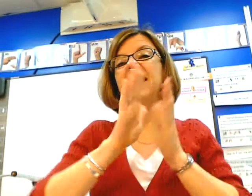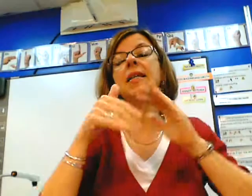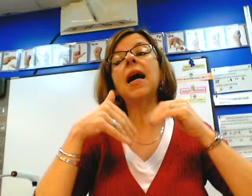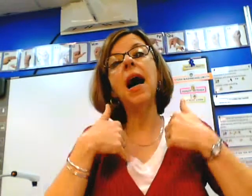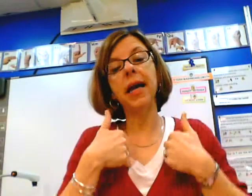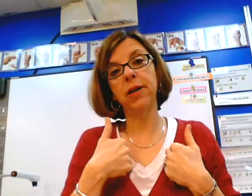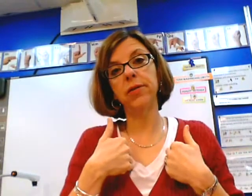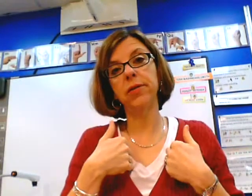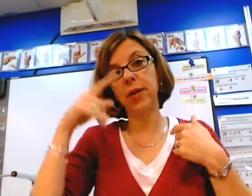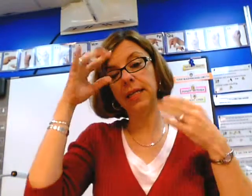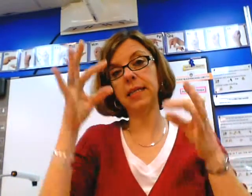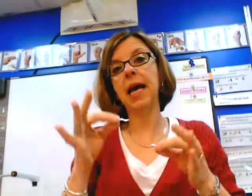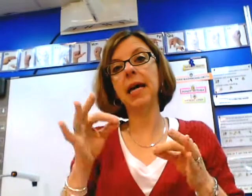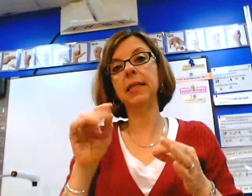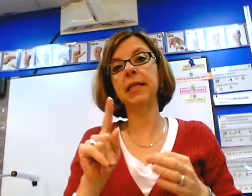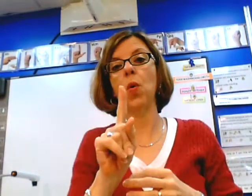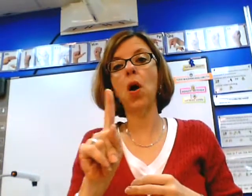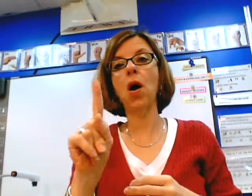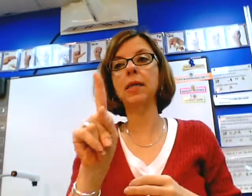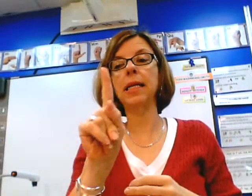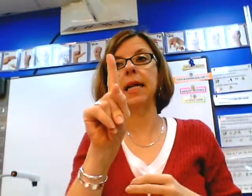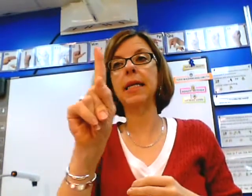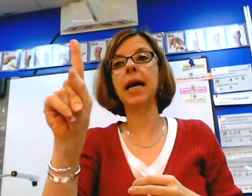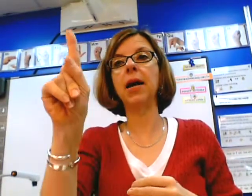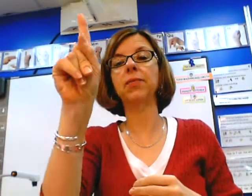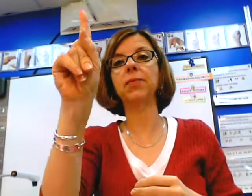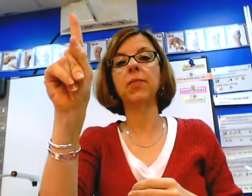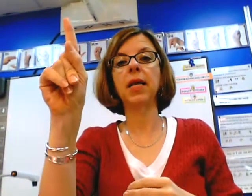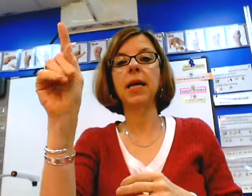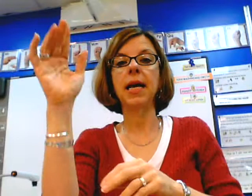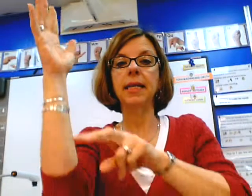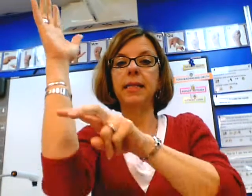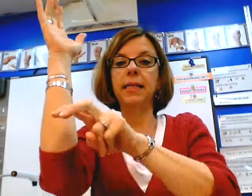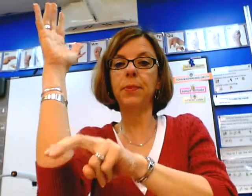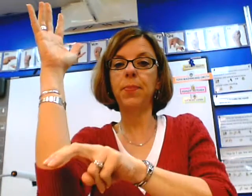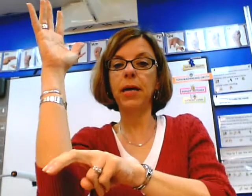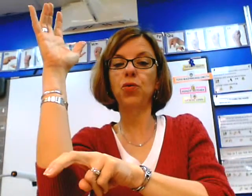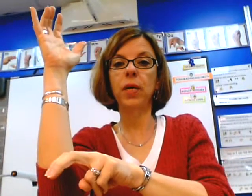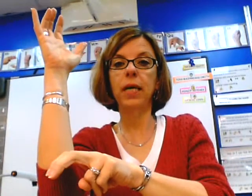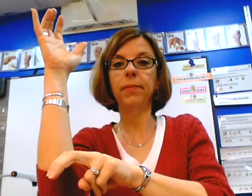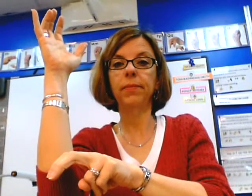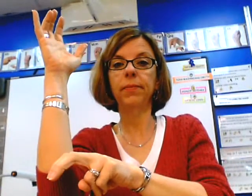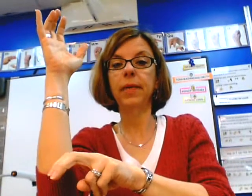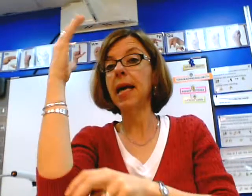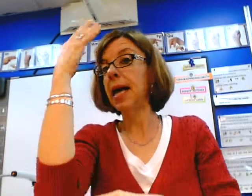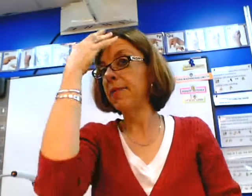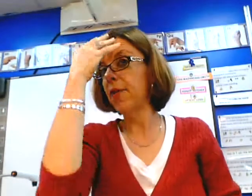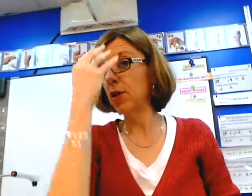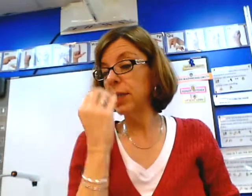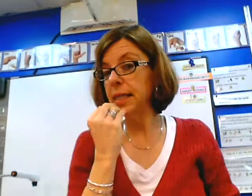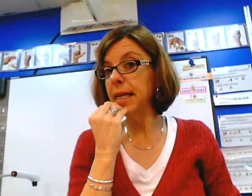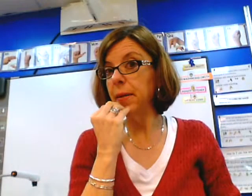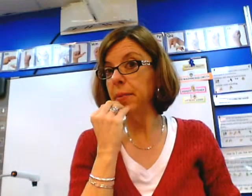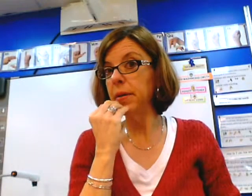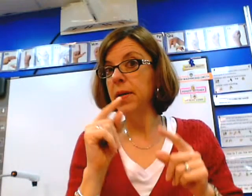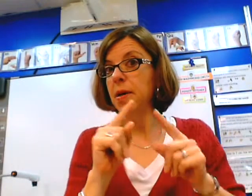And he gets tired, so he decides he walks out of town, and he sits by a tree, and he falls